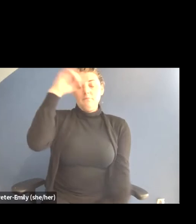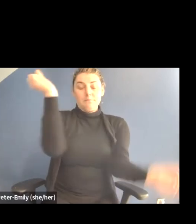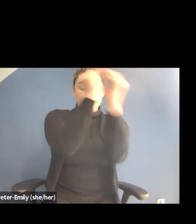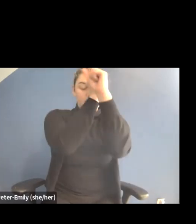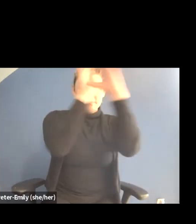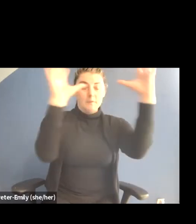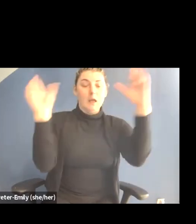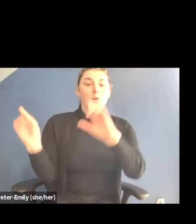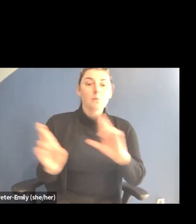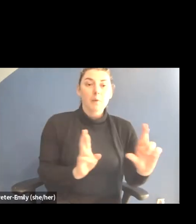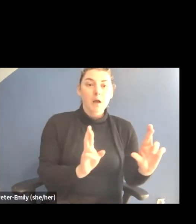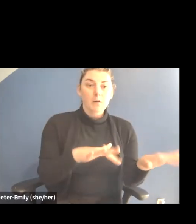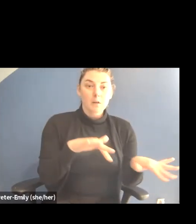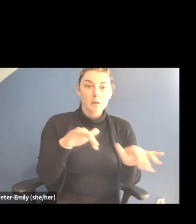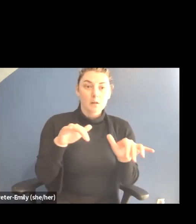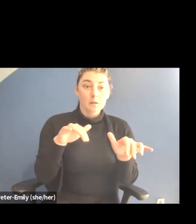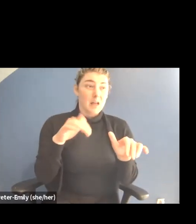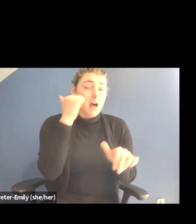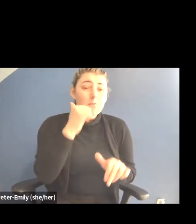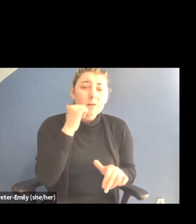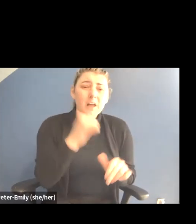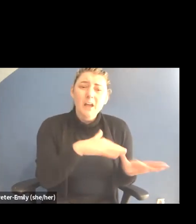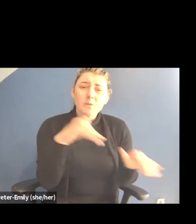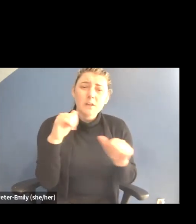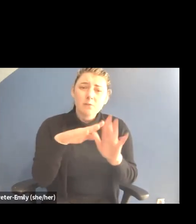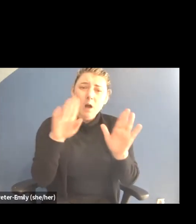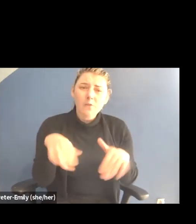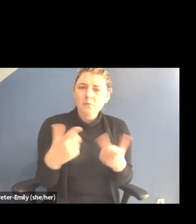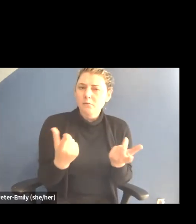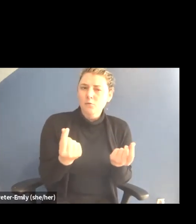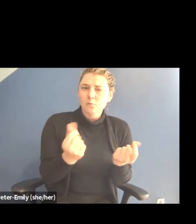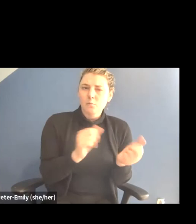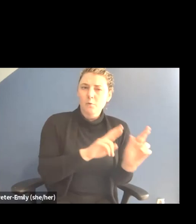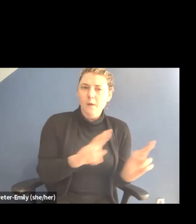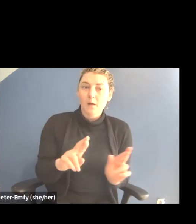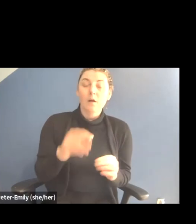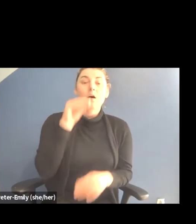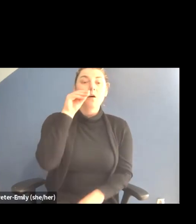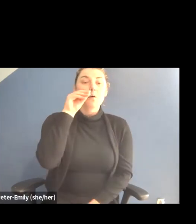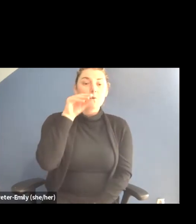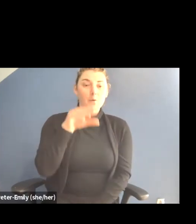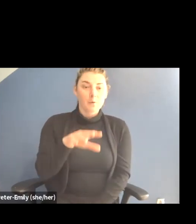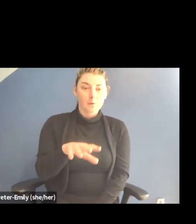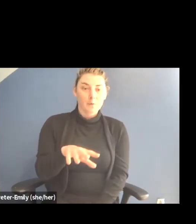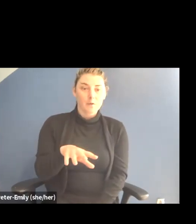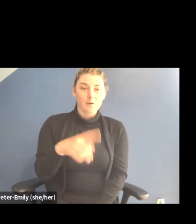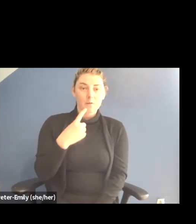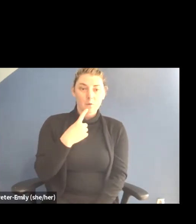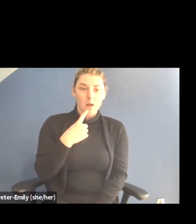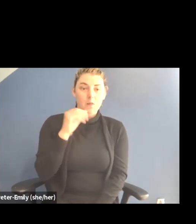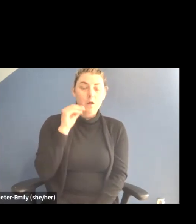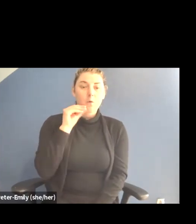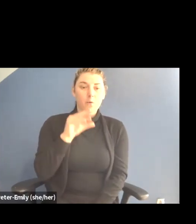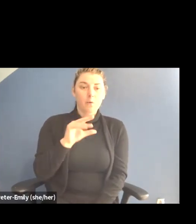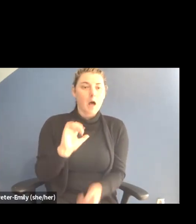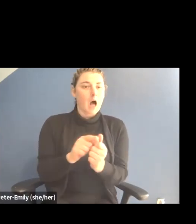you prepare to leave your house each day. Exhale through your mouth and